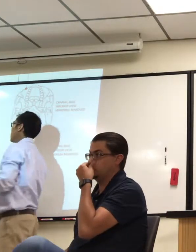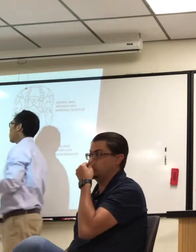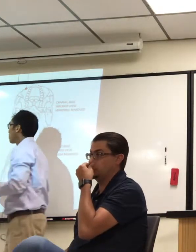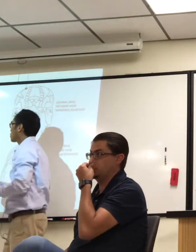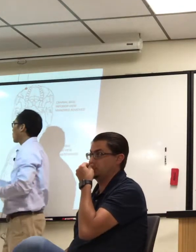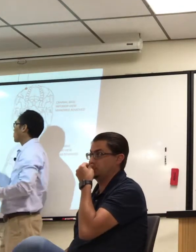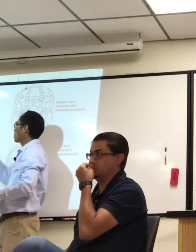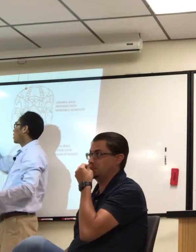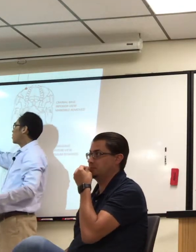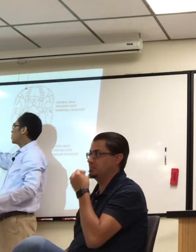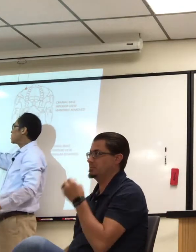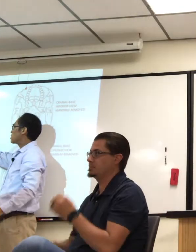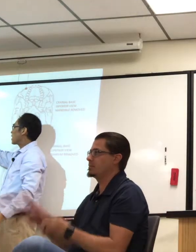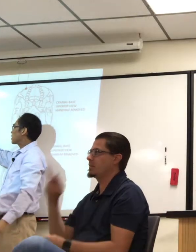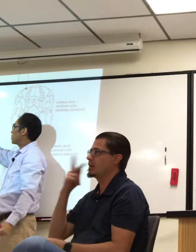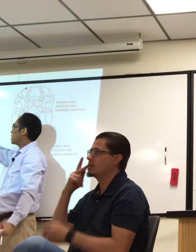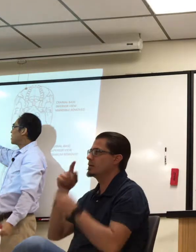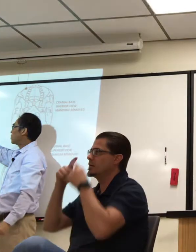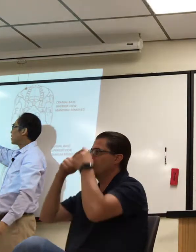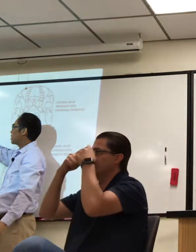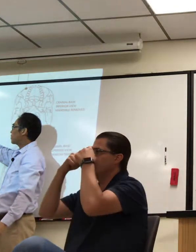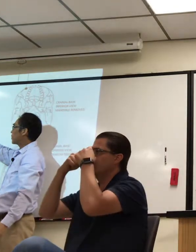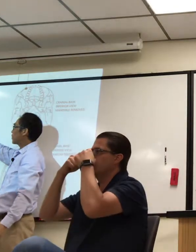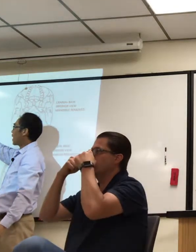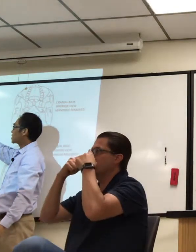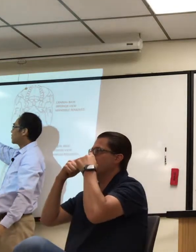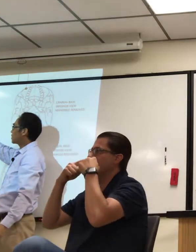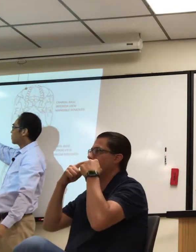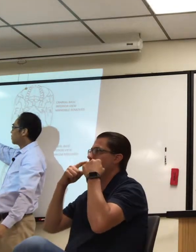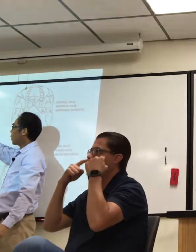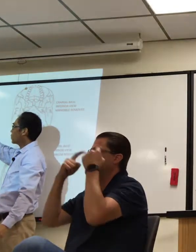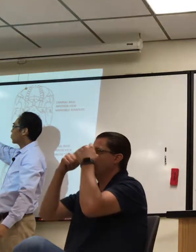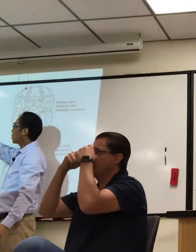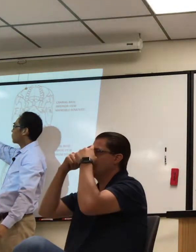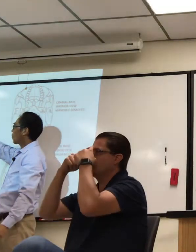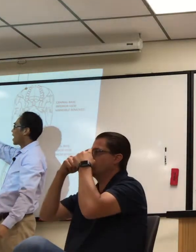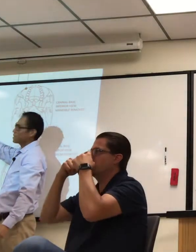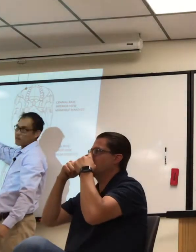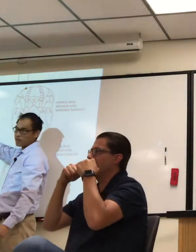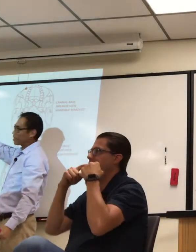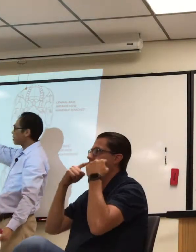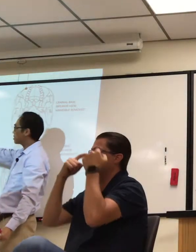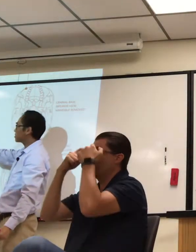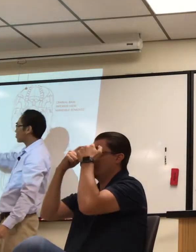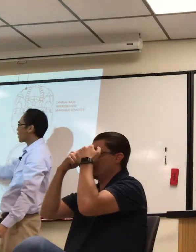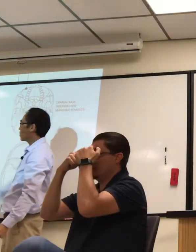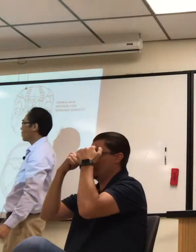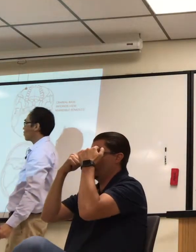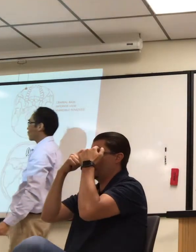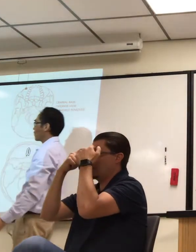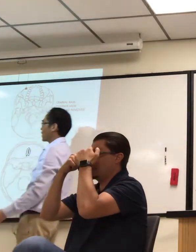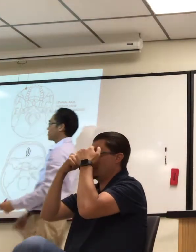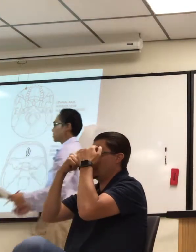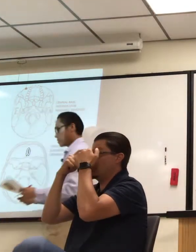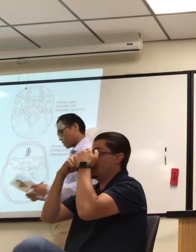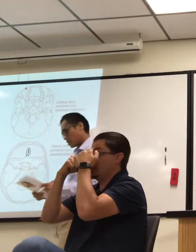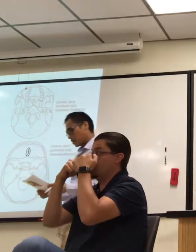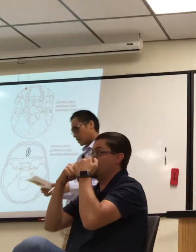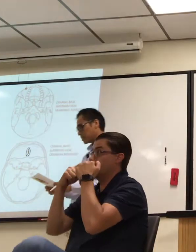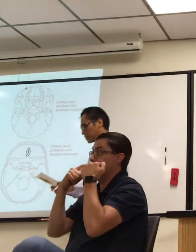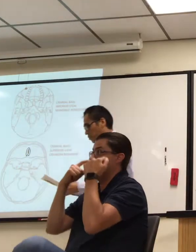You can see it forms around your nose. It's like the medial inferior aspect of the bony rim of your eye socket. It's right in the middle of your